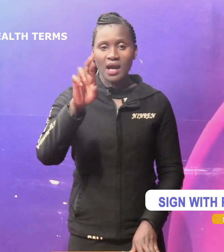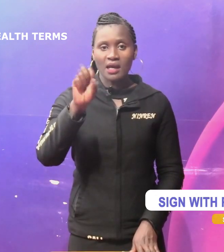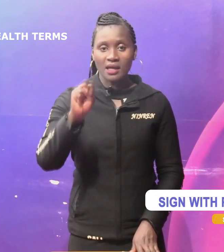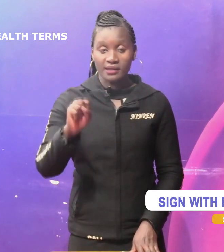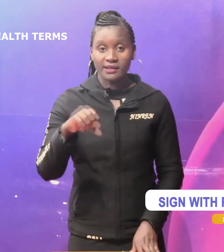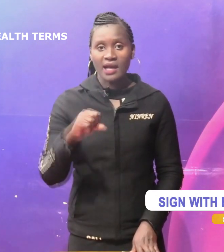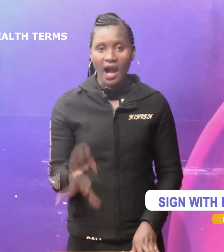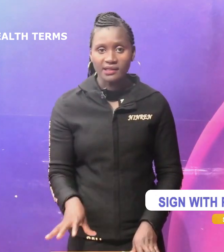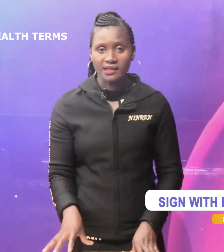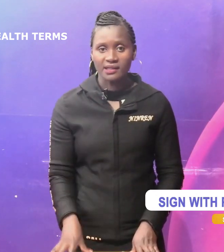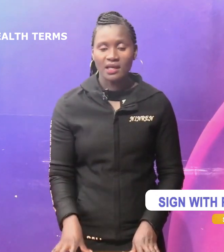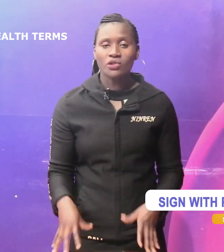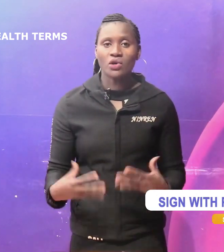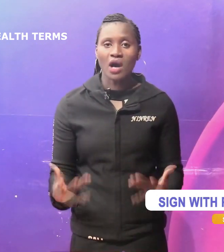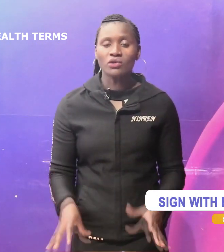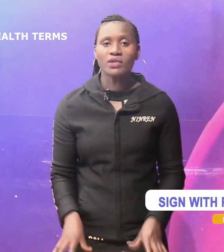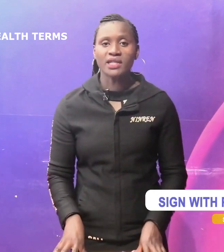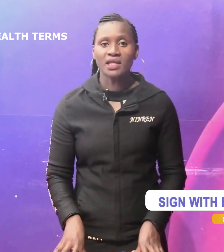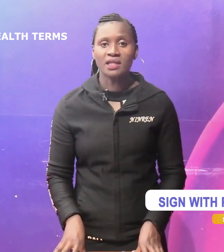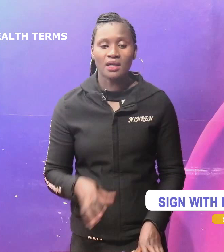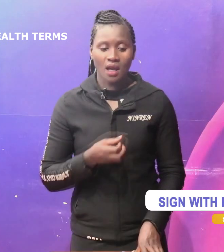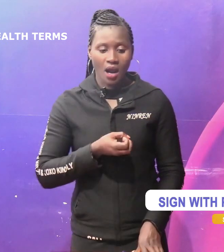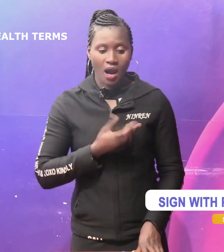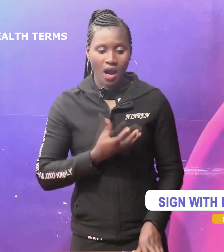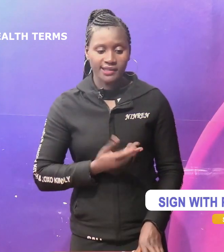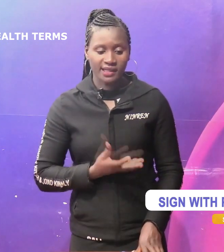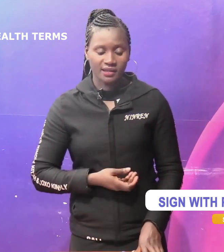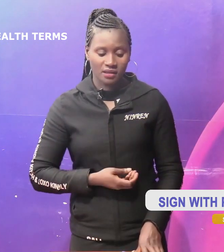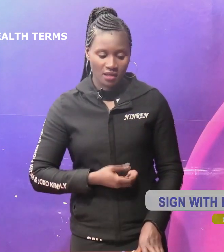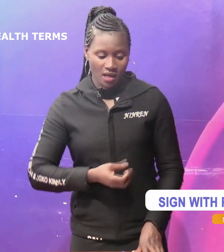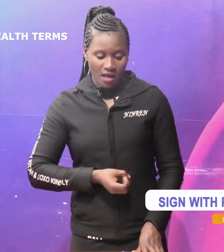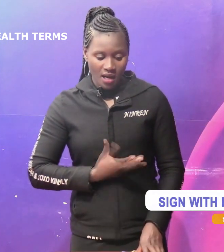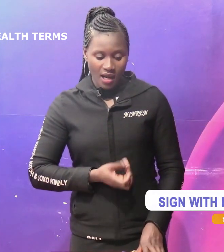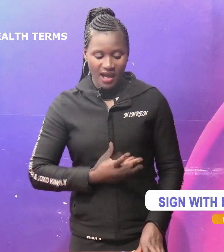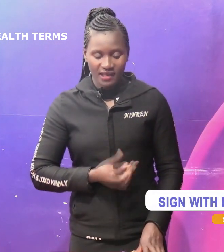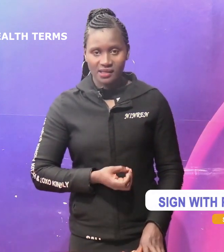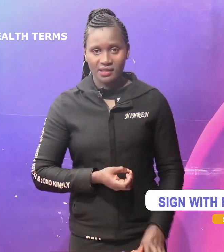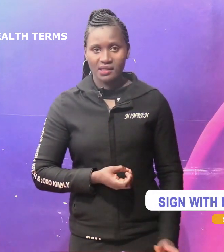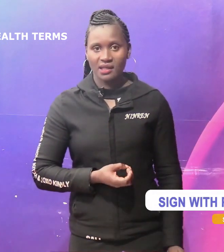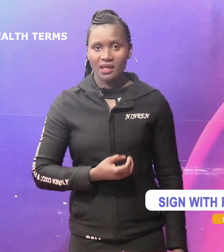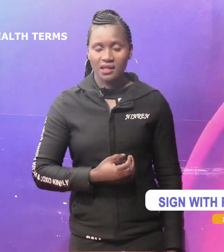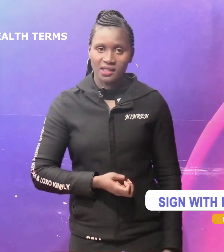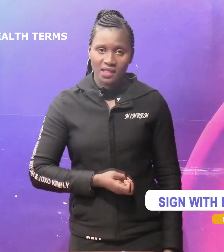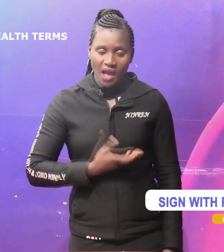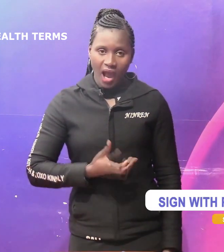U-L-C-E-R-S. Ulcers. So how do we sign it? Ulcers. Ulcers, like this.